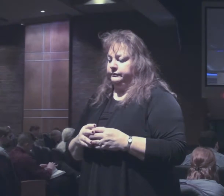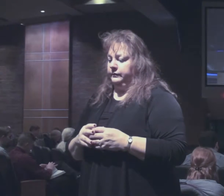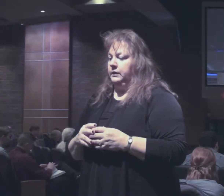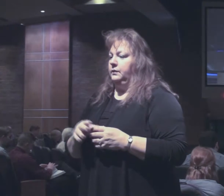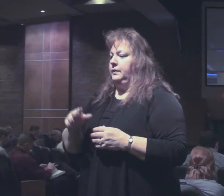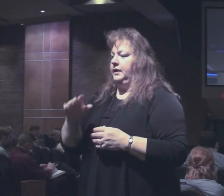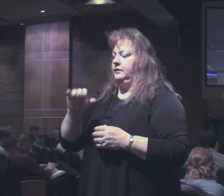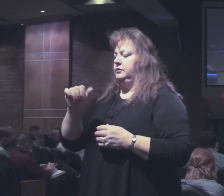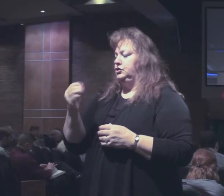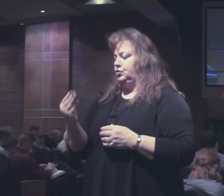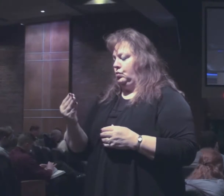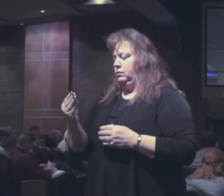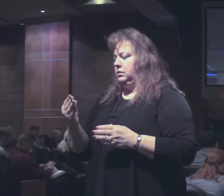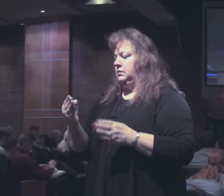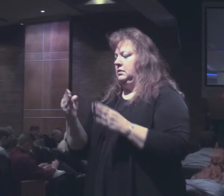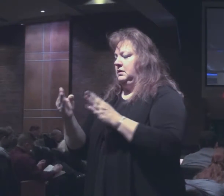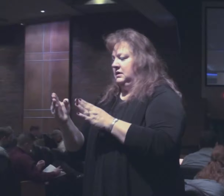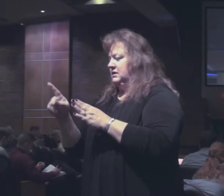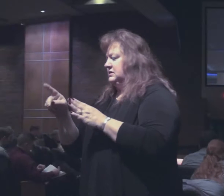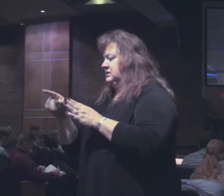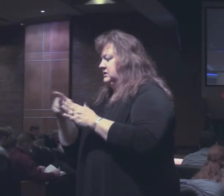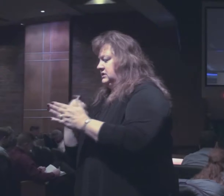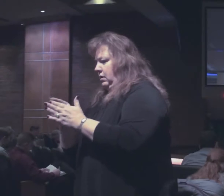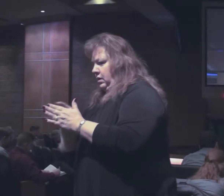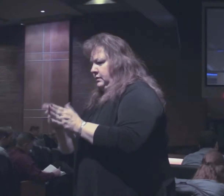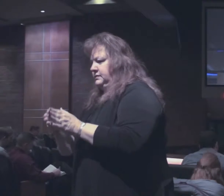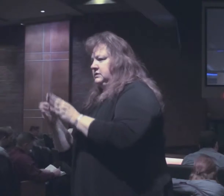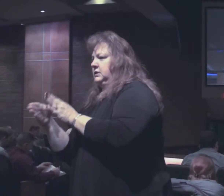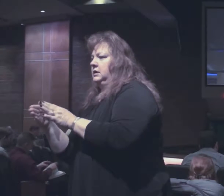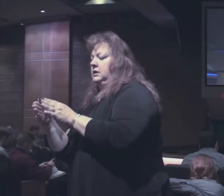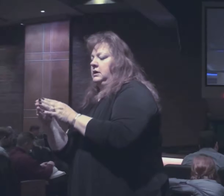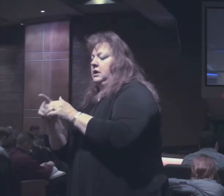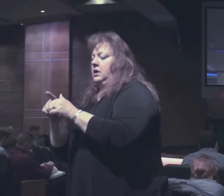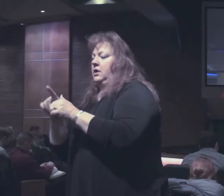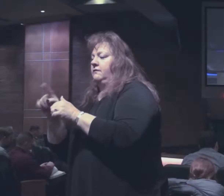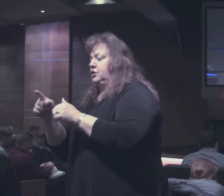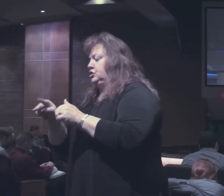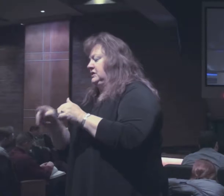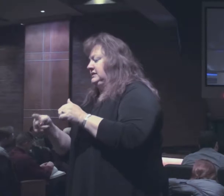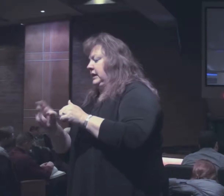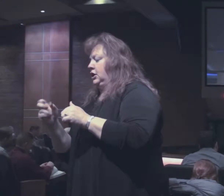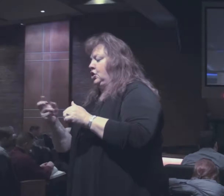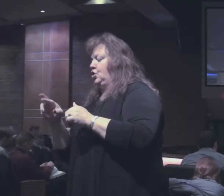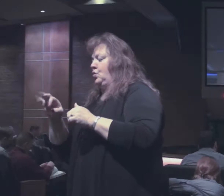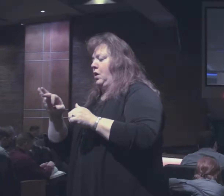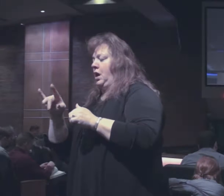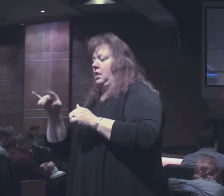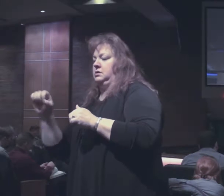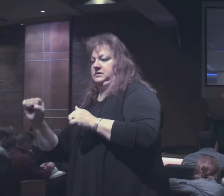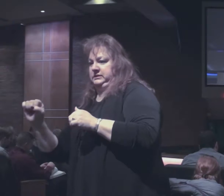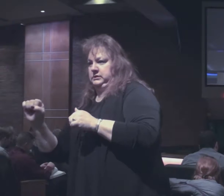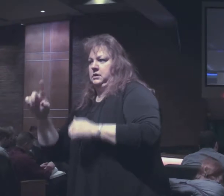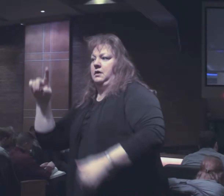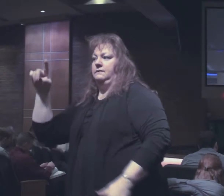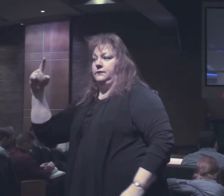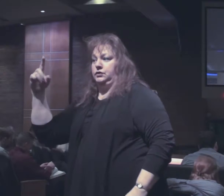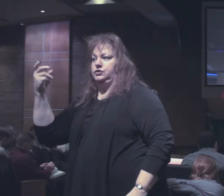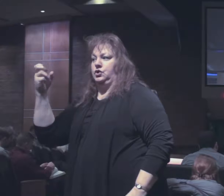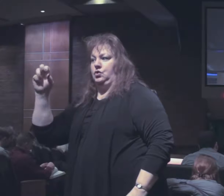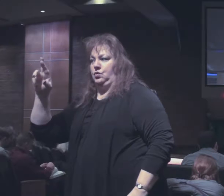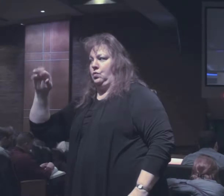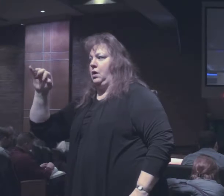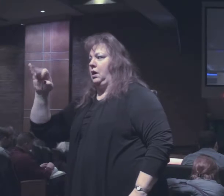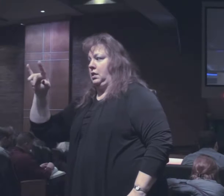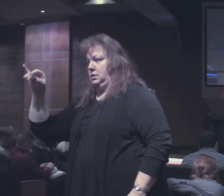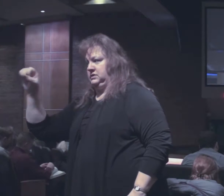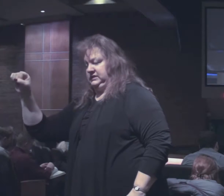before Psalms, and then some smaller, and then you'll be in 1st and 2nd Chronicles. We want to go to 1 Chronicles just to